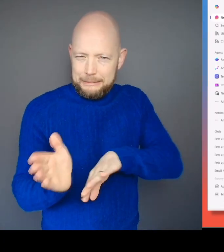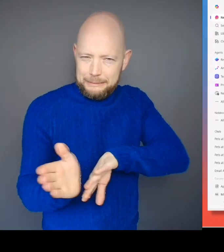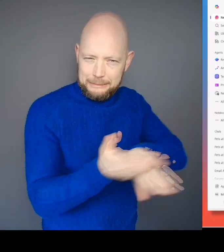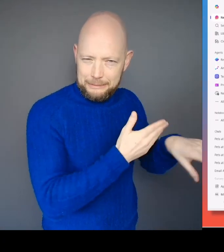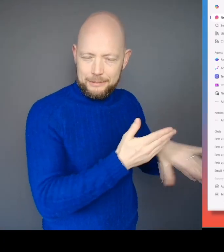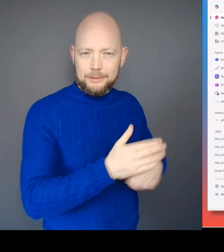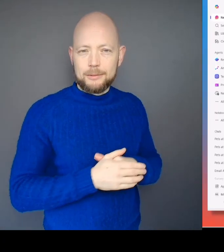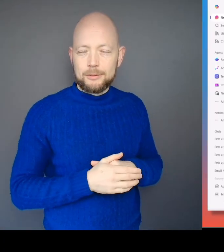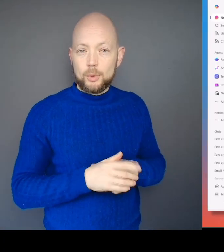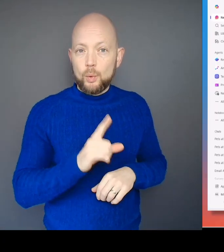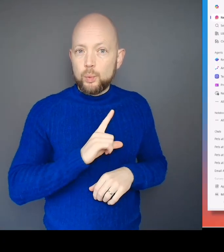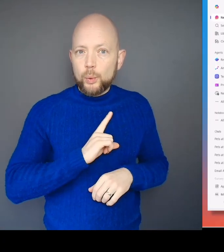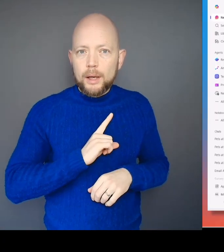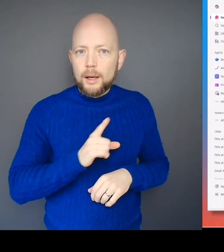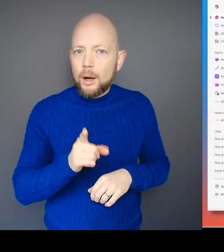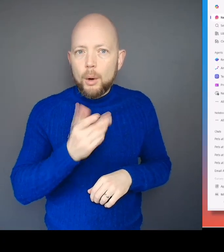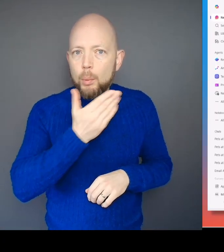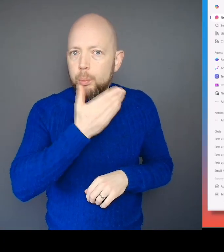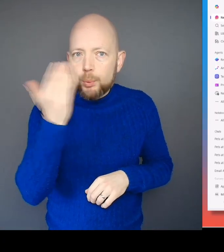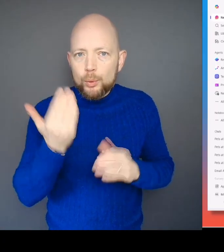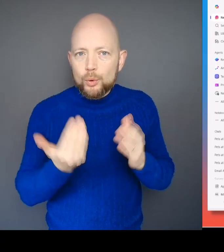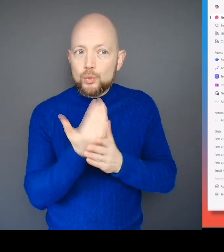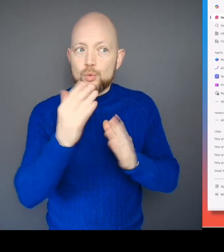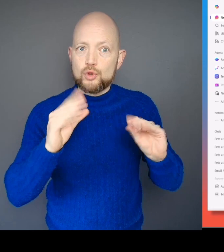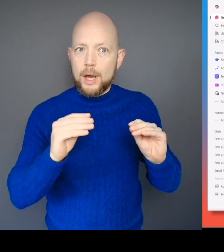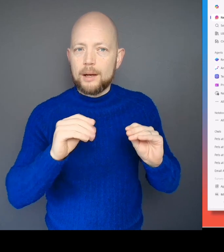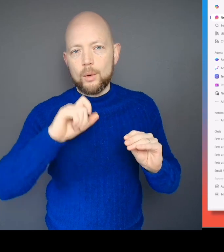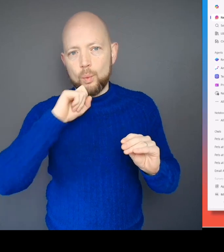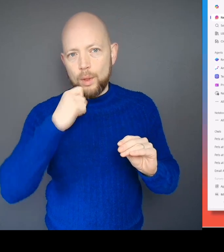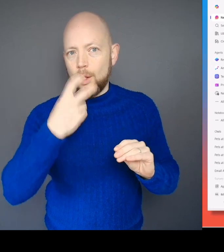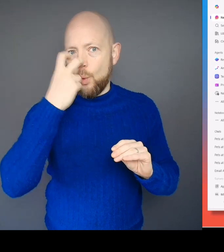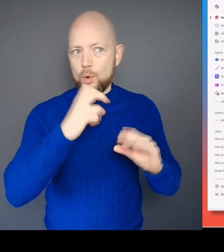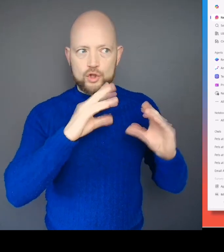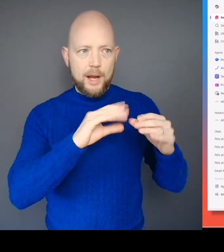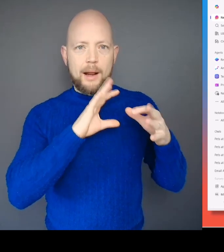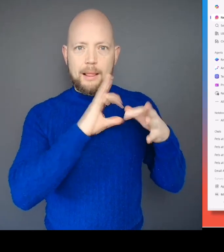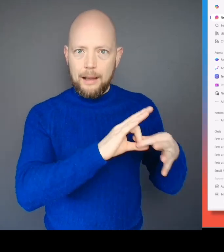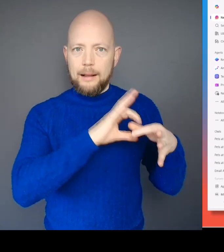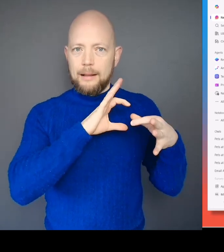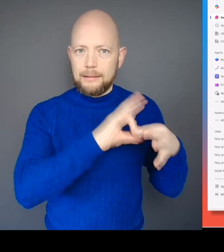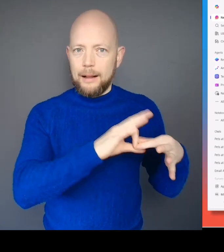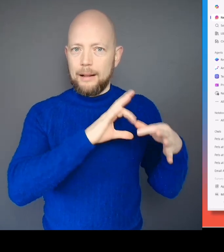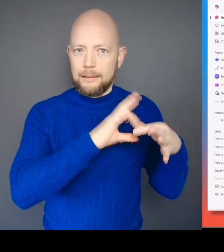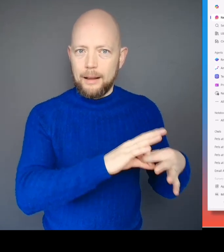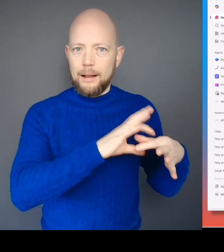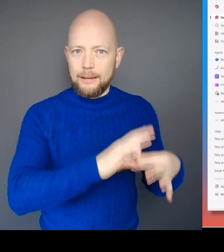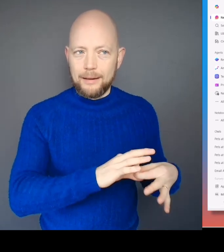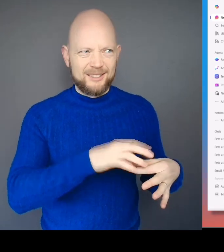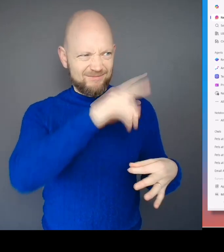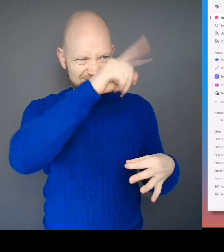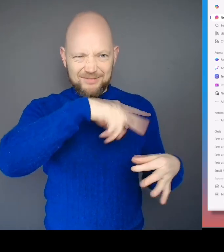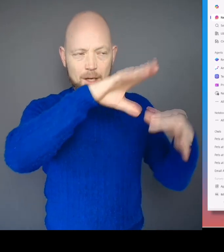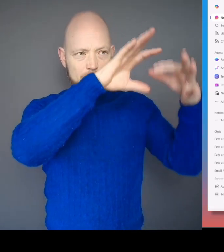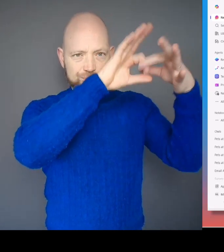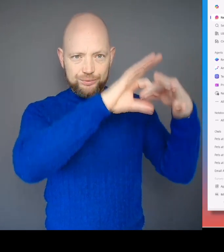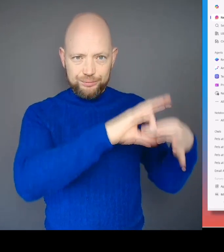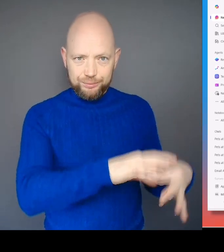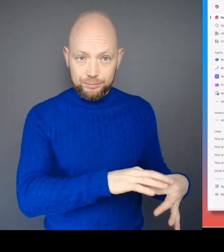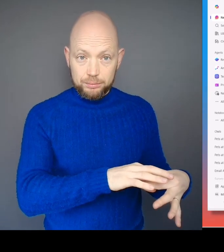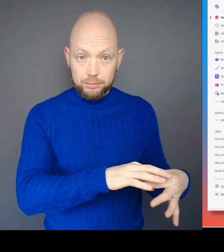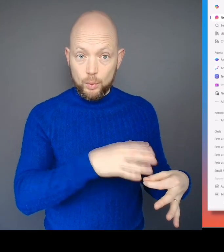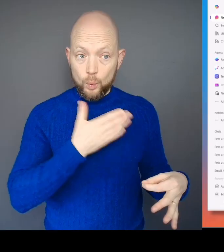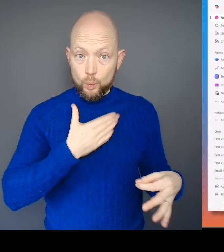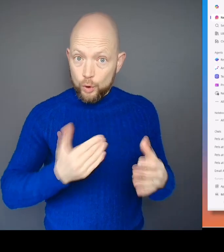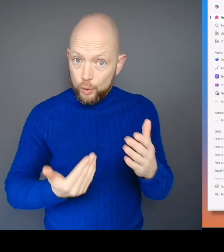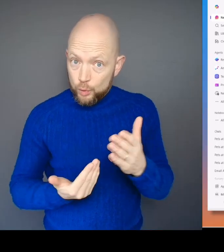the context because you can keep doing follow-ups and editing in an existing chat, but it's keeping the context of that thread